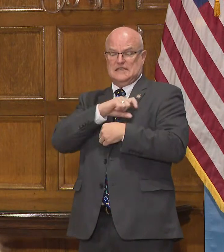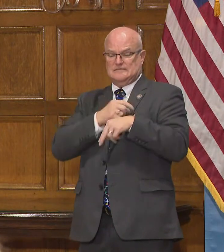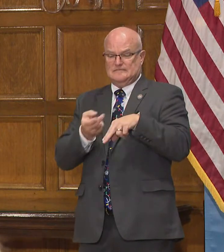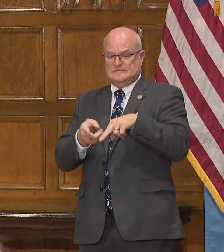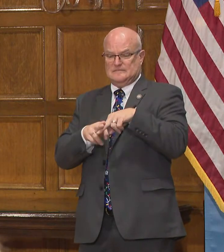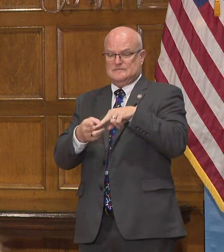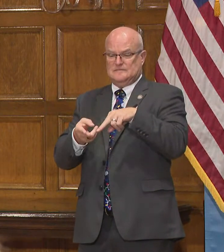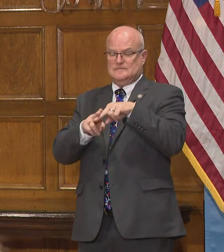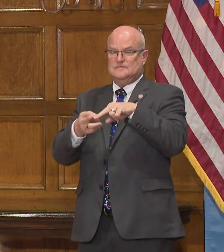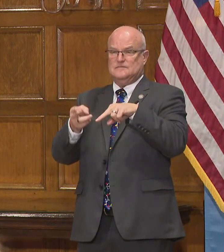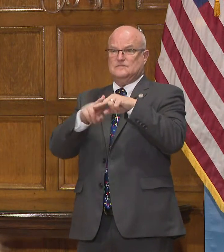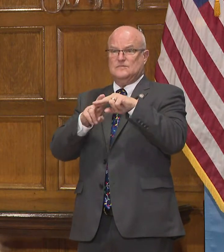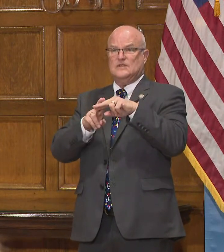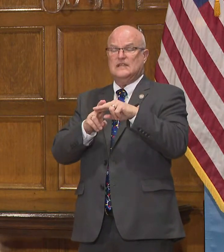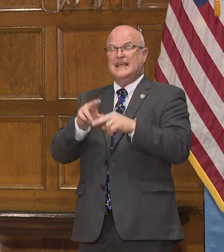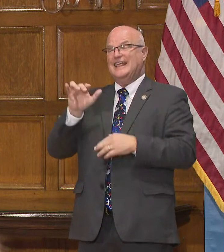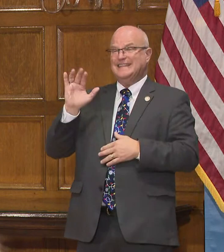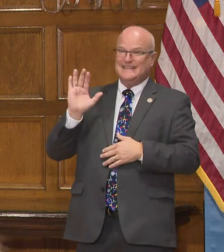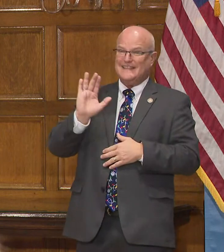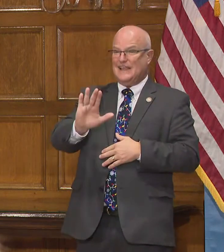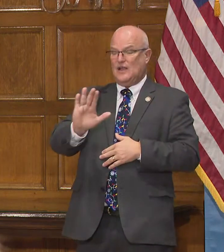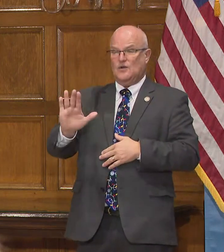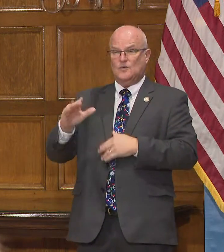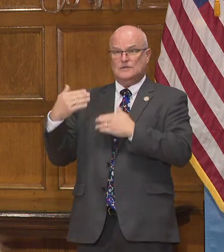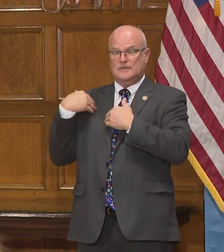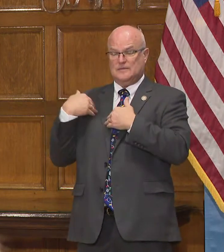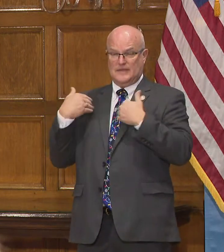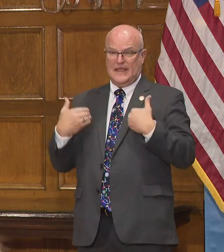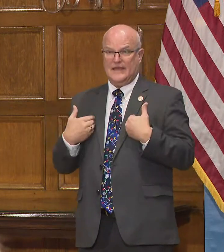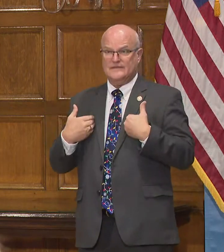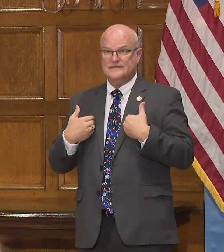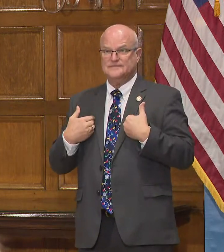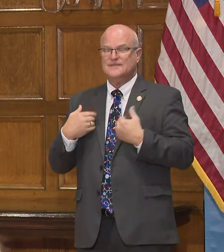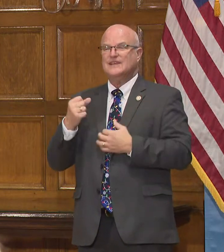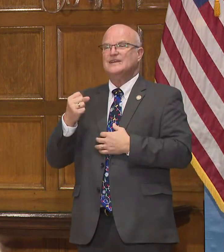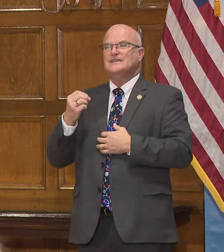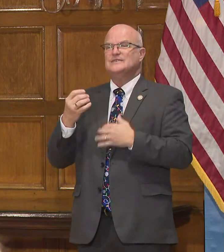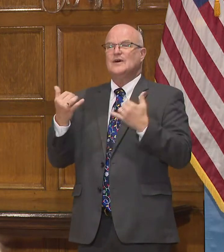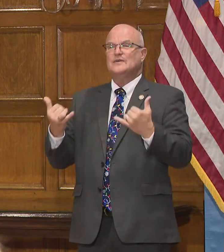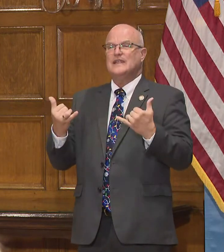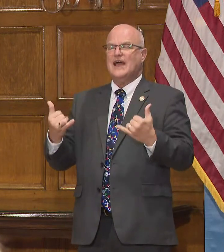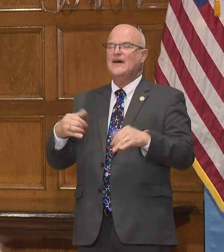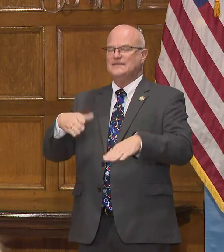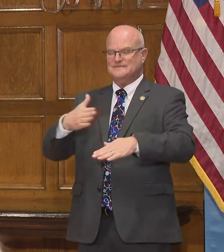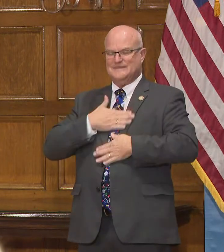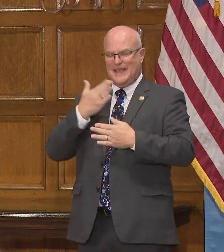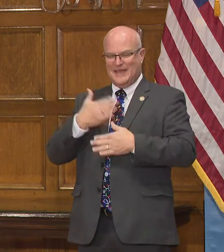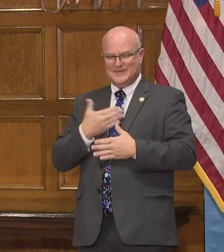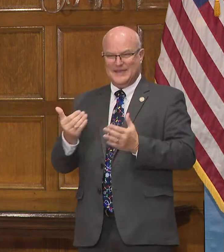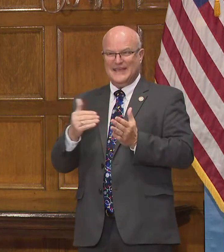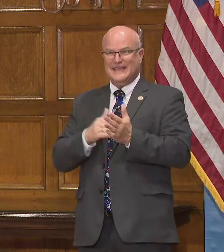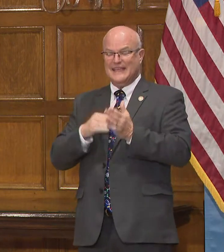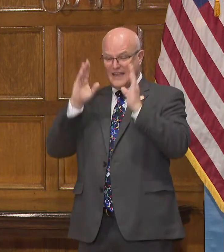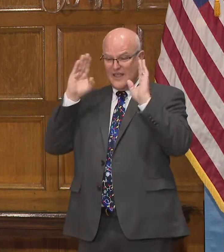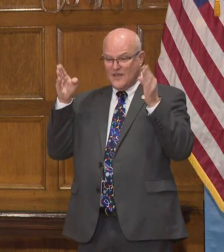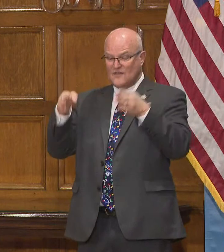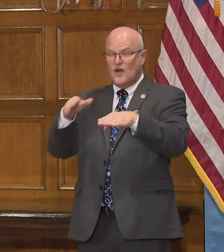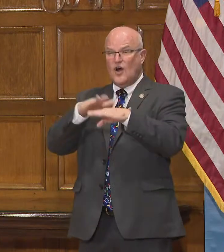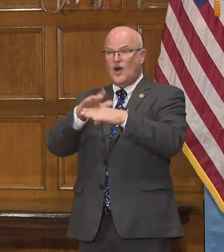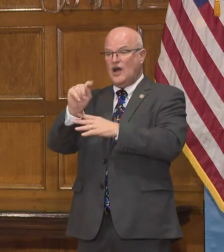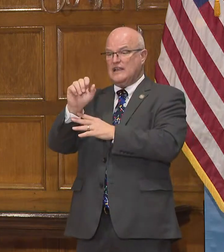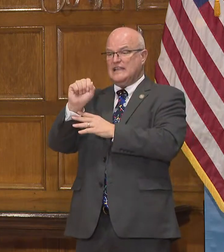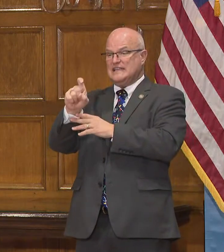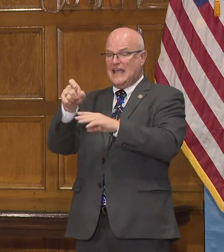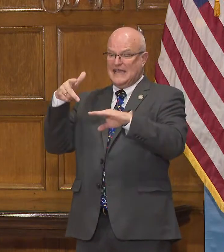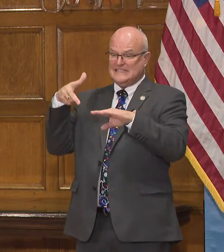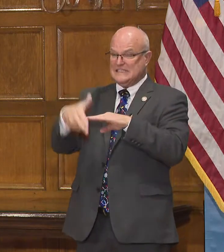that is the responsibility that they have. And so with that, I was pleased that, again, the focus is on our tax